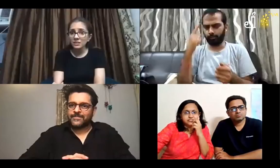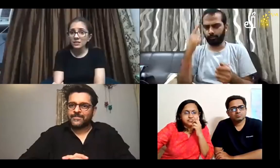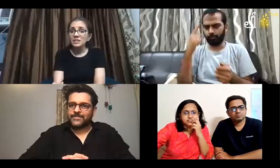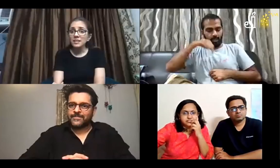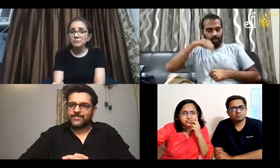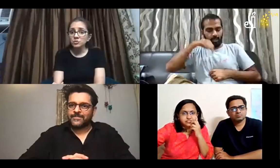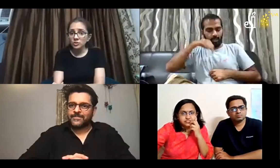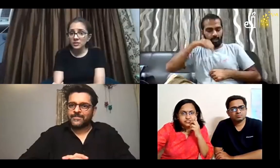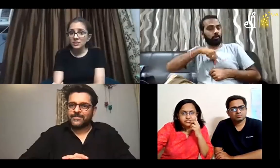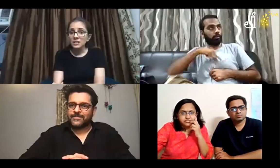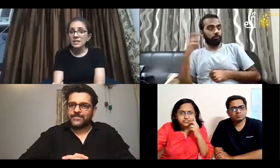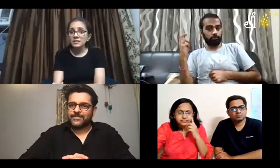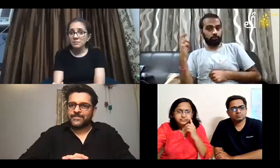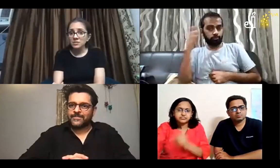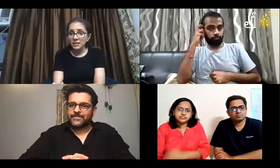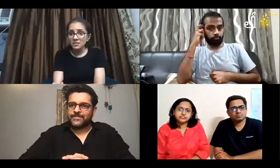I think